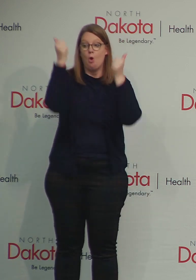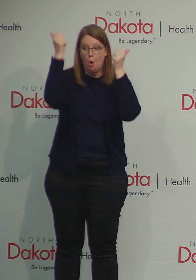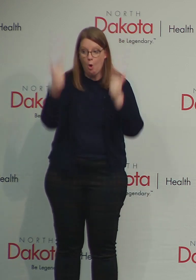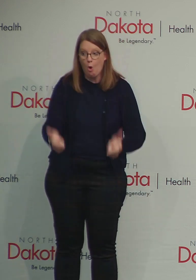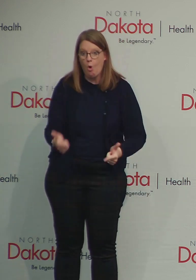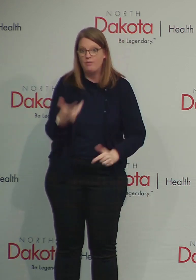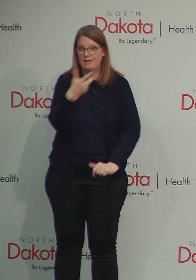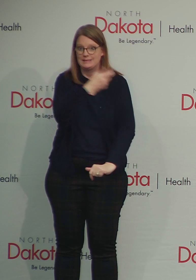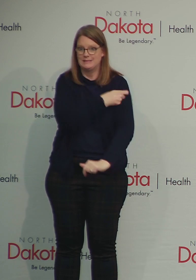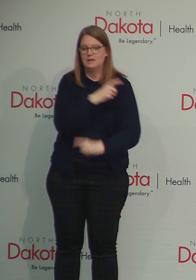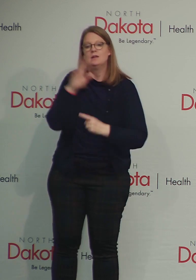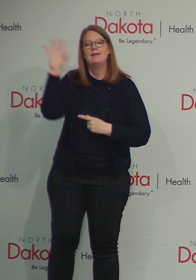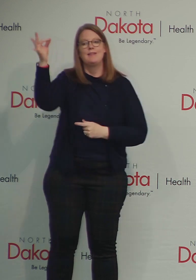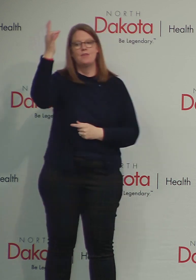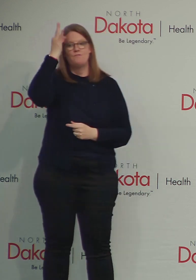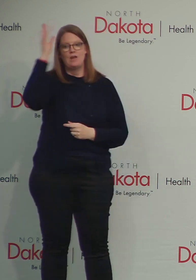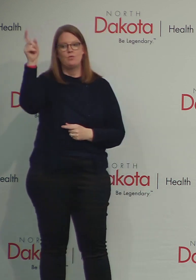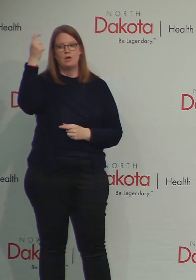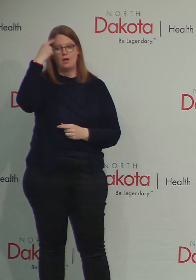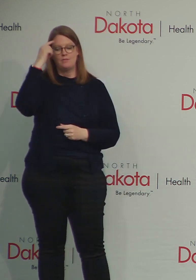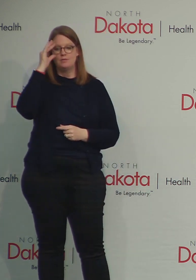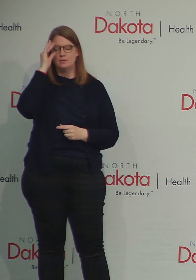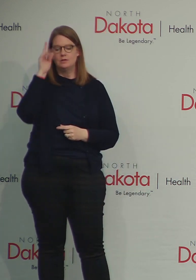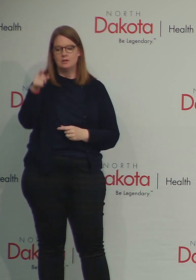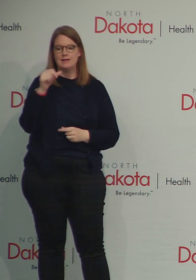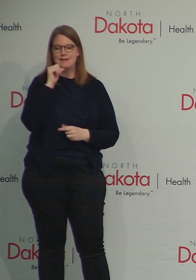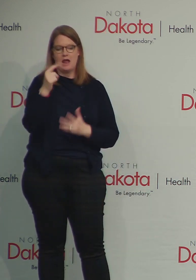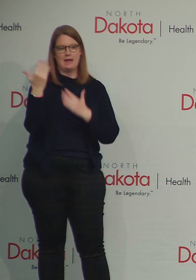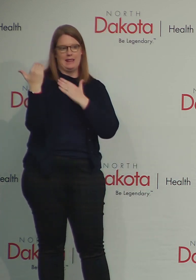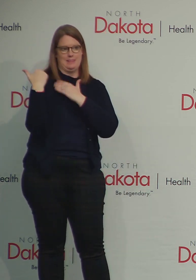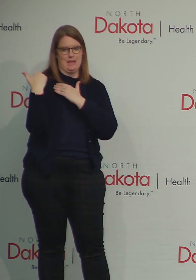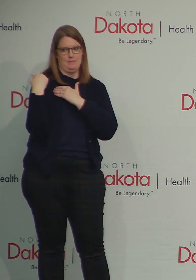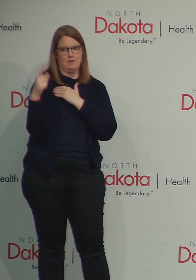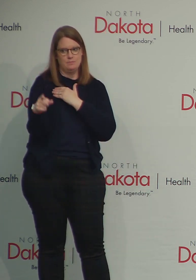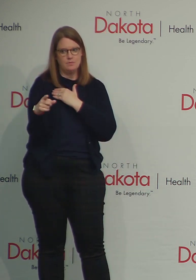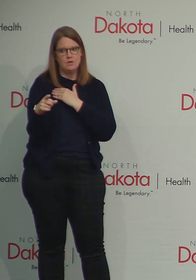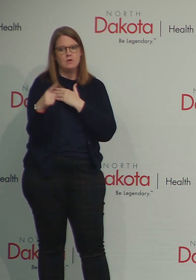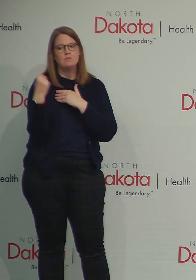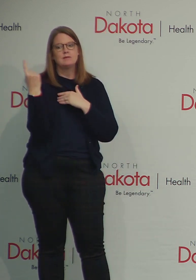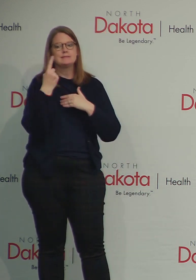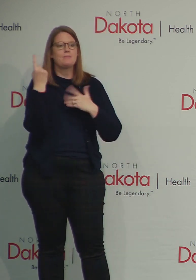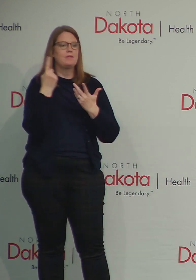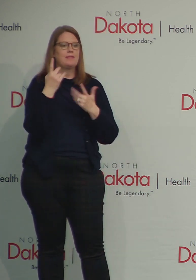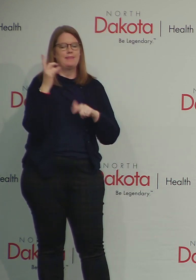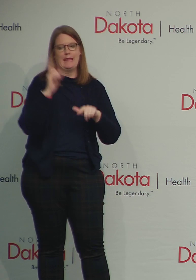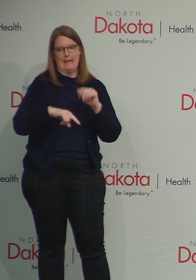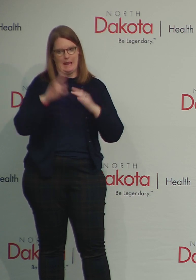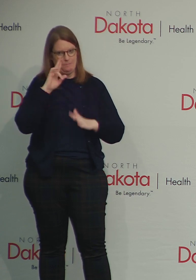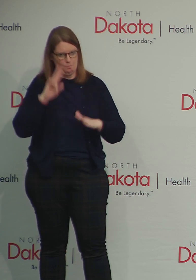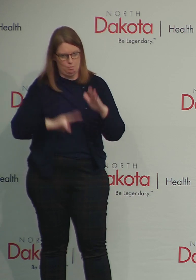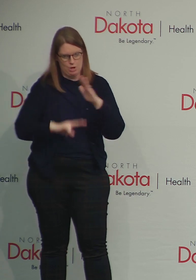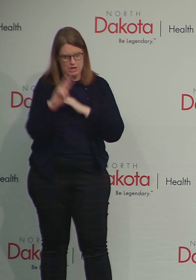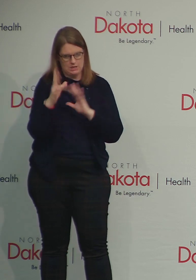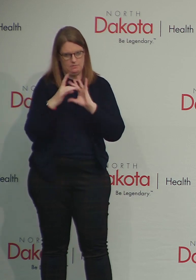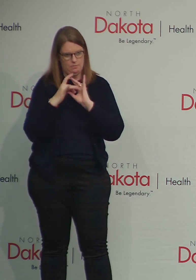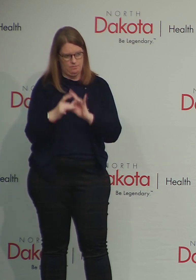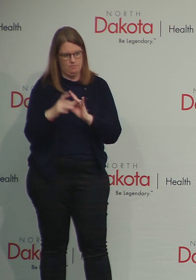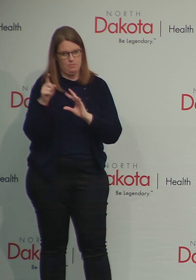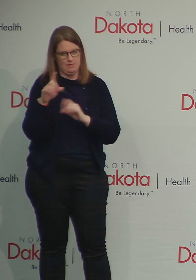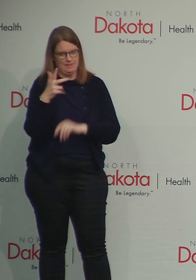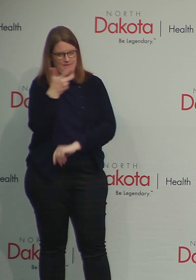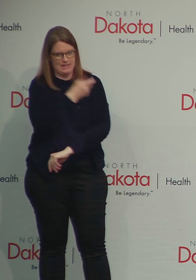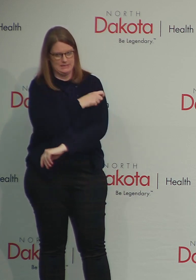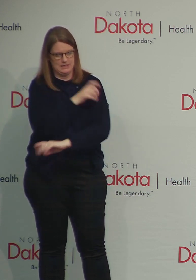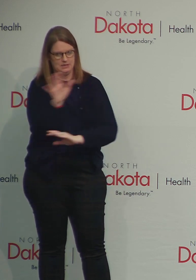federal government has made them not liable for any unforeseen adverse events associated with the vaccine.